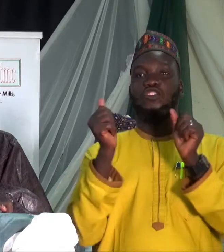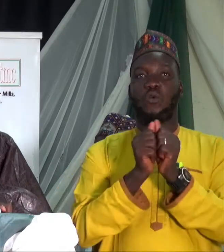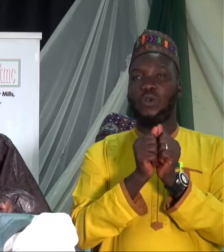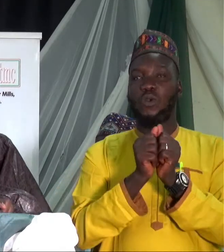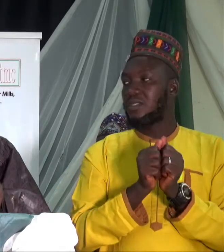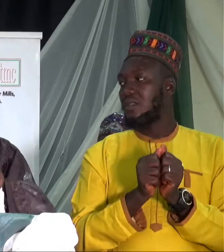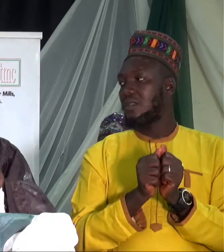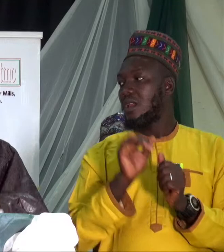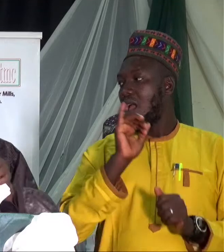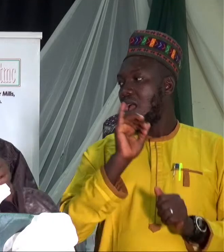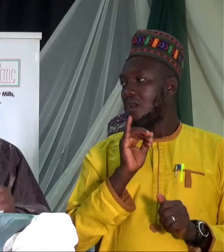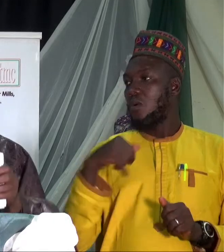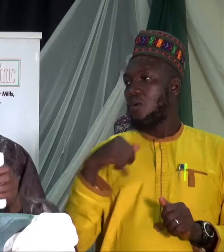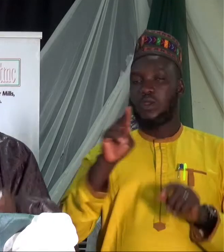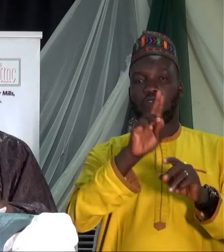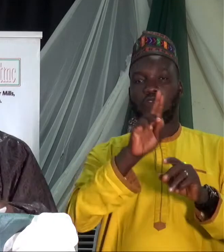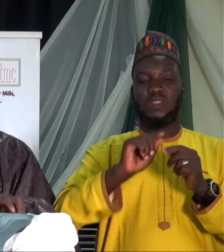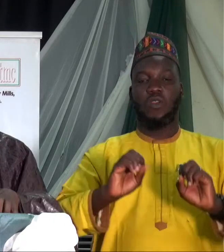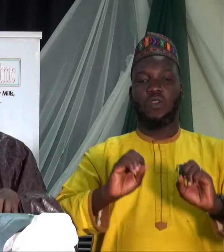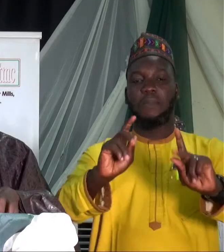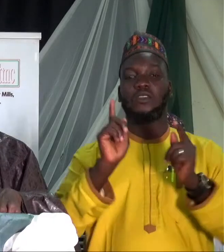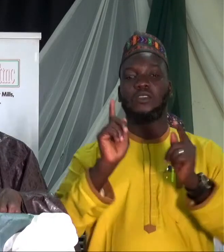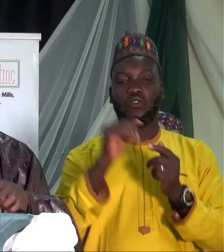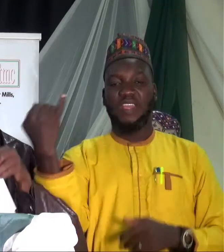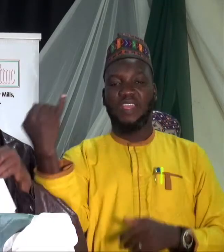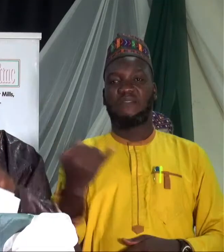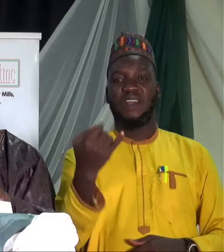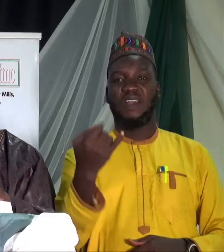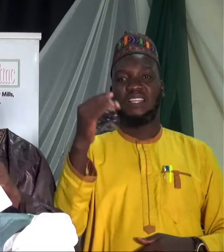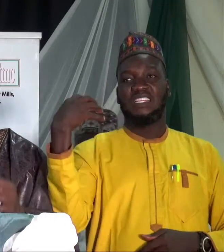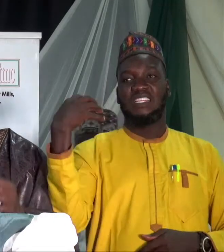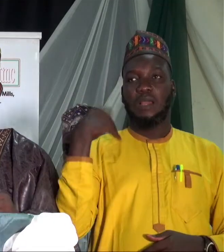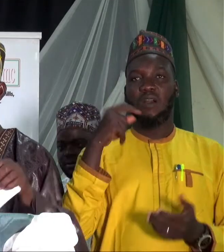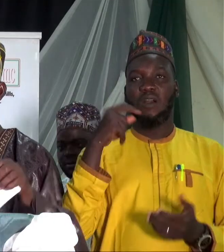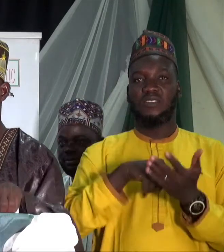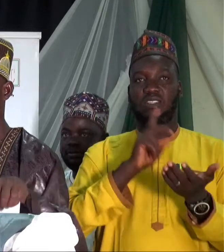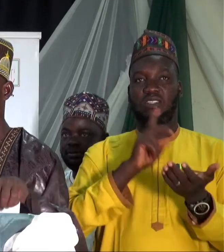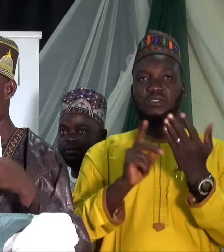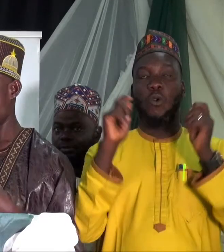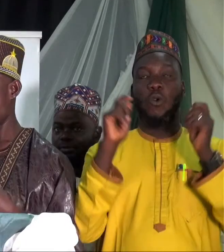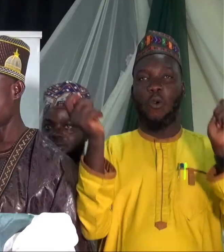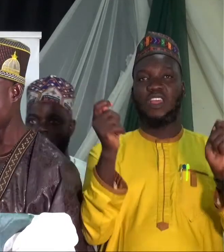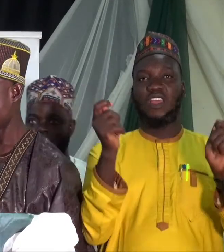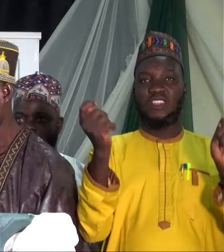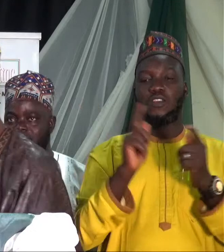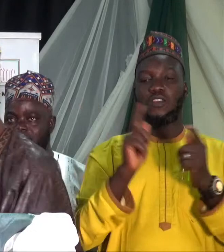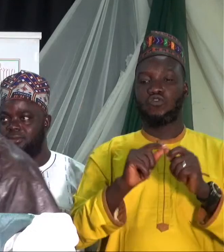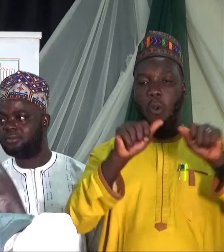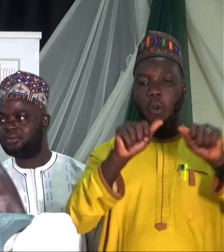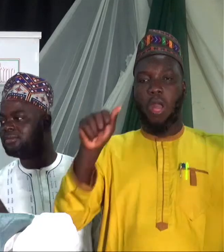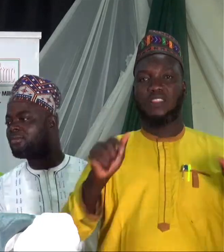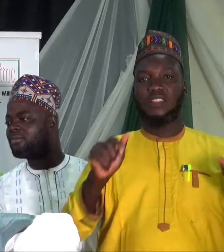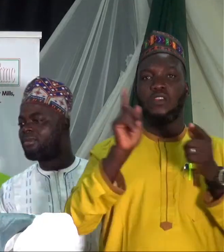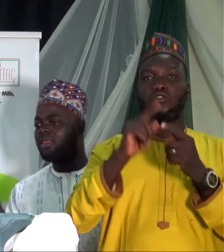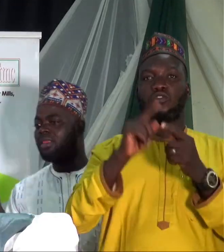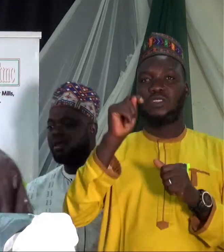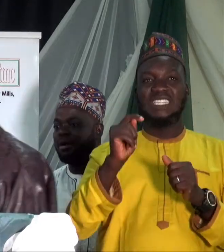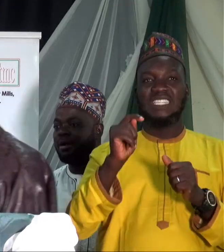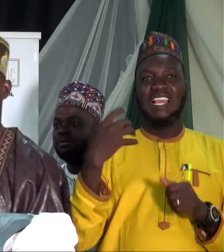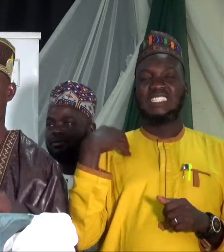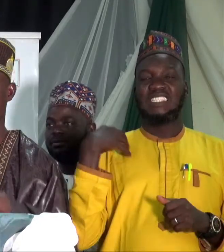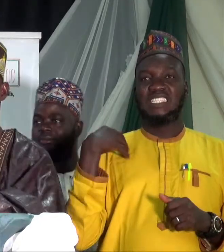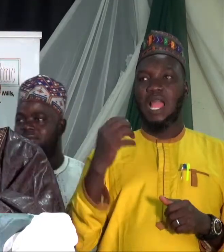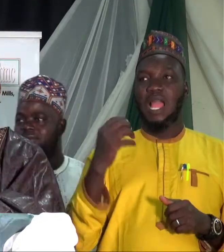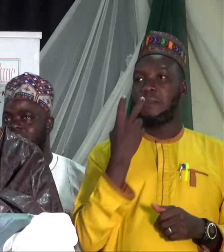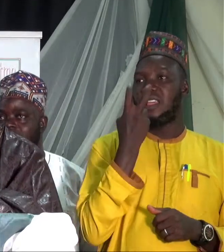I will use this opportunity to invite the chairman of this occasion to the podium here for the chairman's open remark